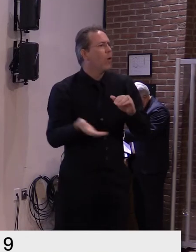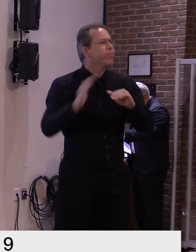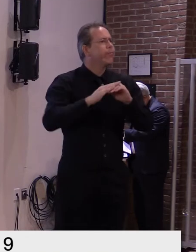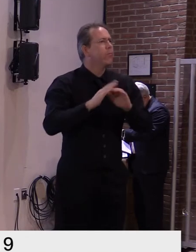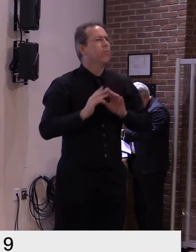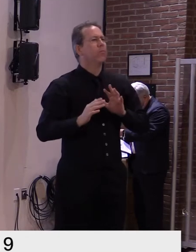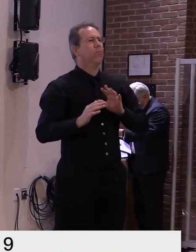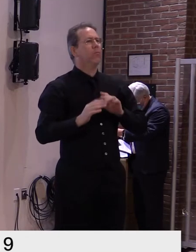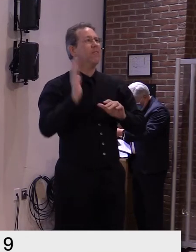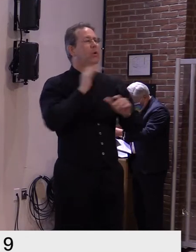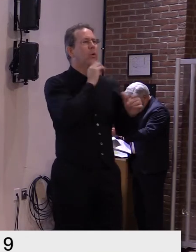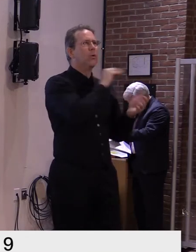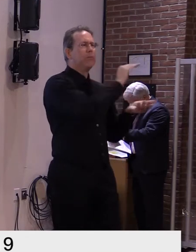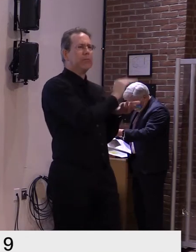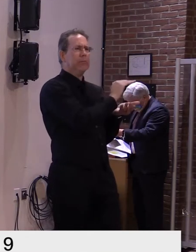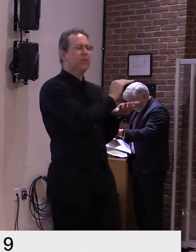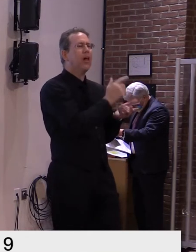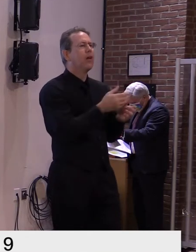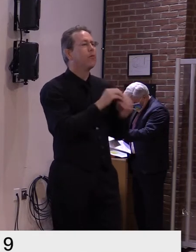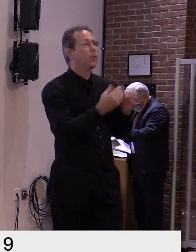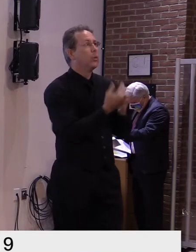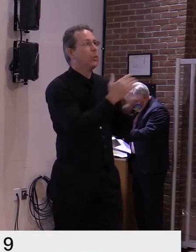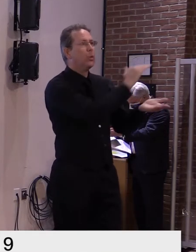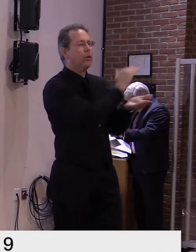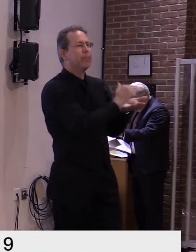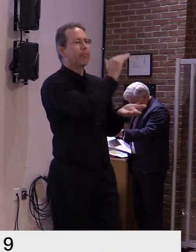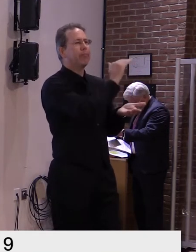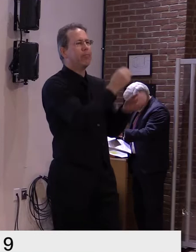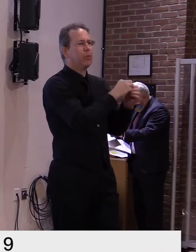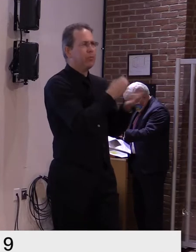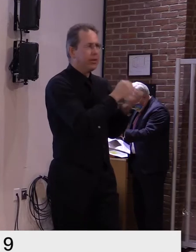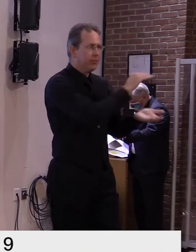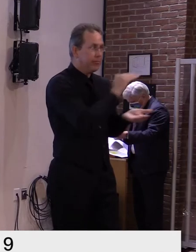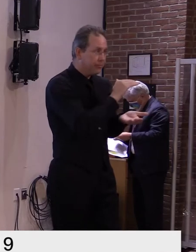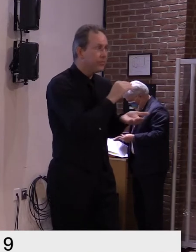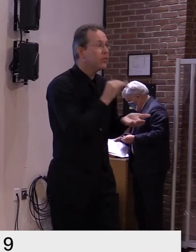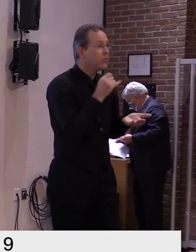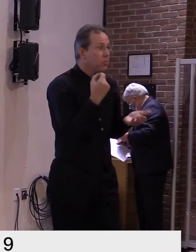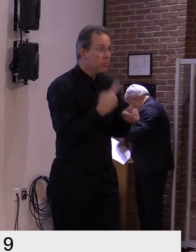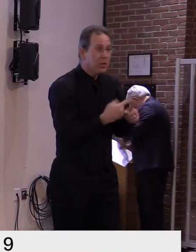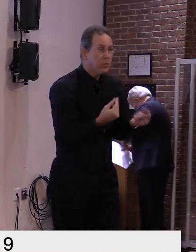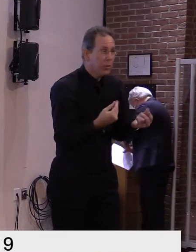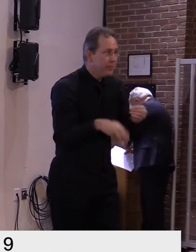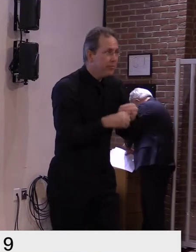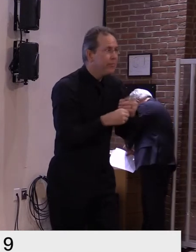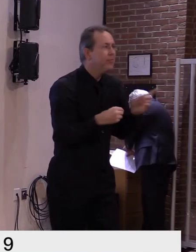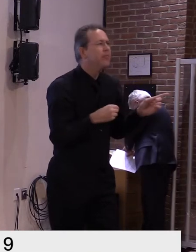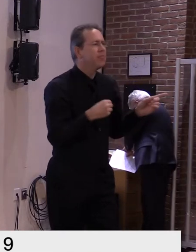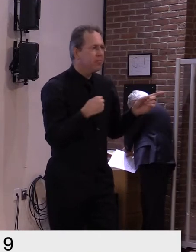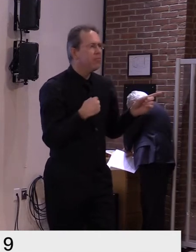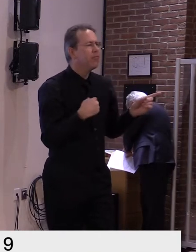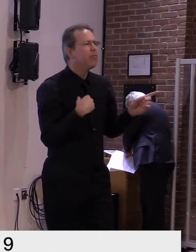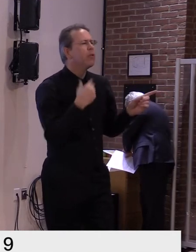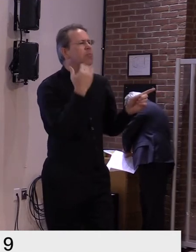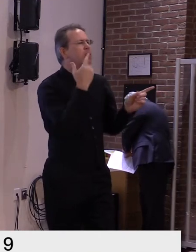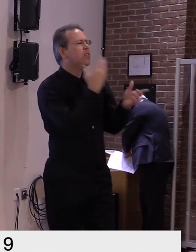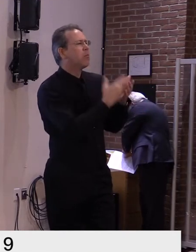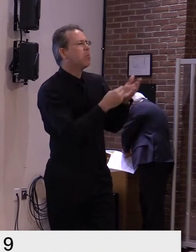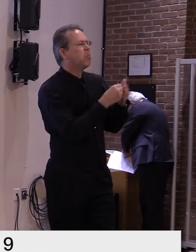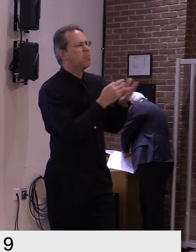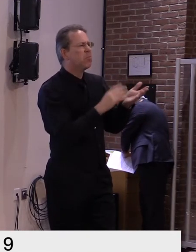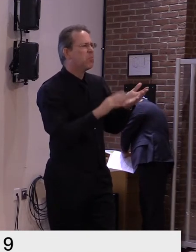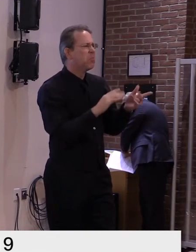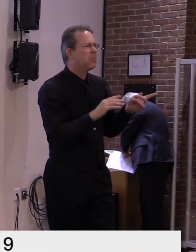fund. And we're expected to receive about $6.2 million under the GEER. Previously, we had received about $4 million under the